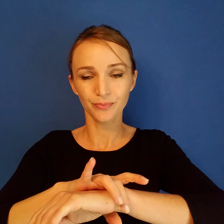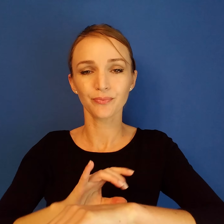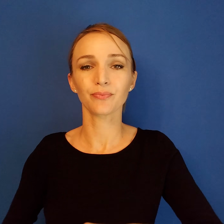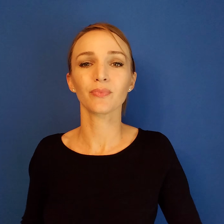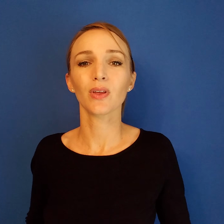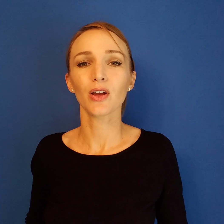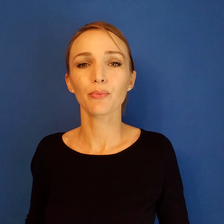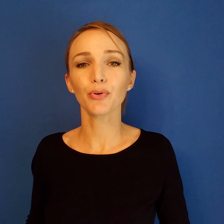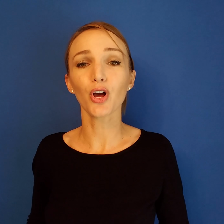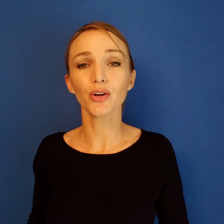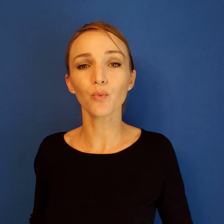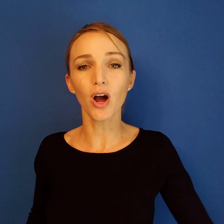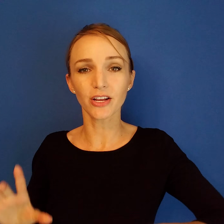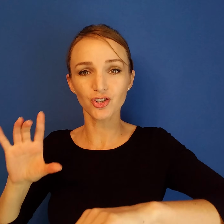Put on watch.